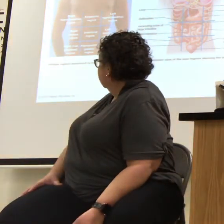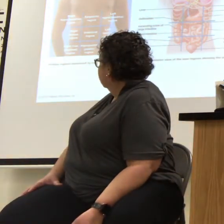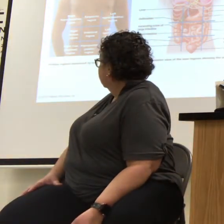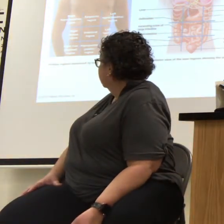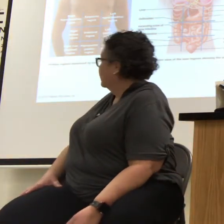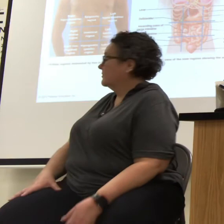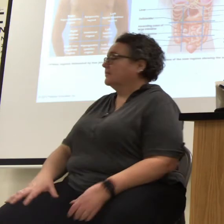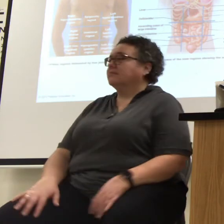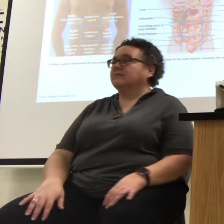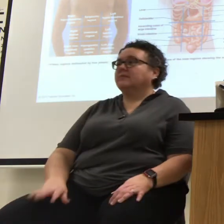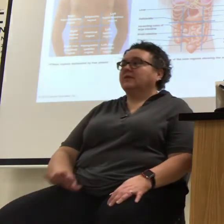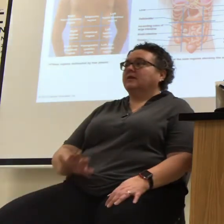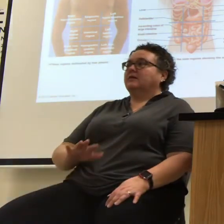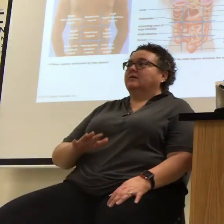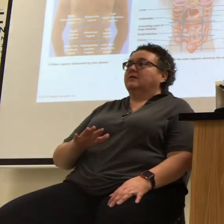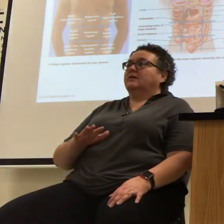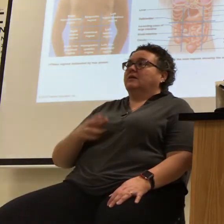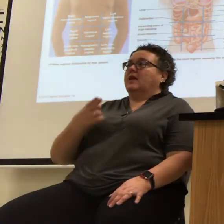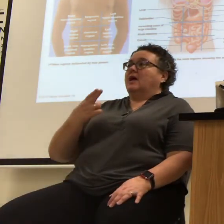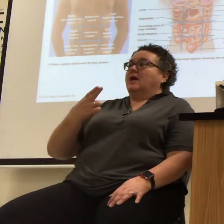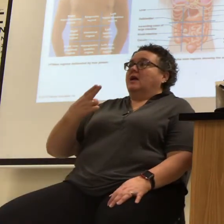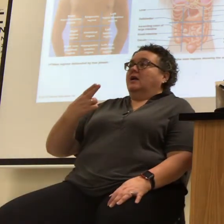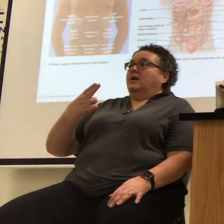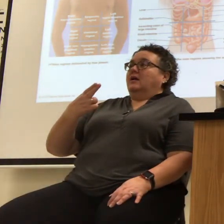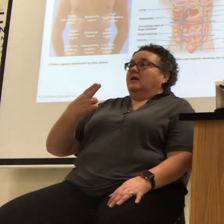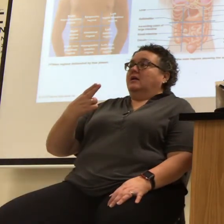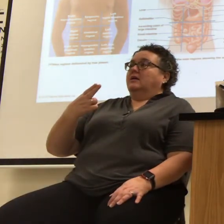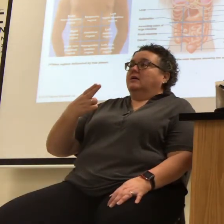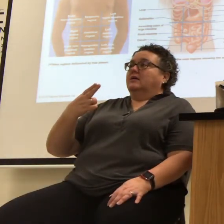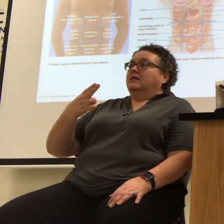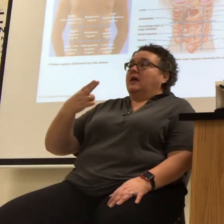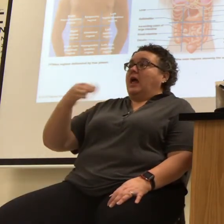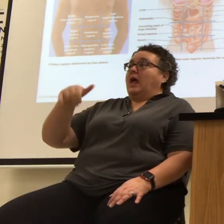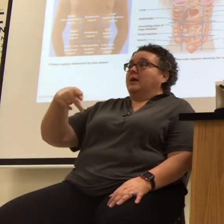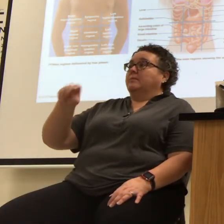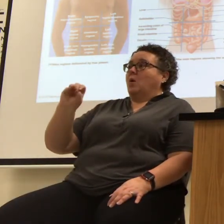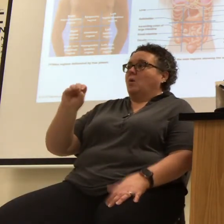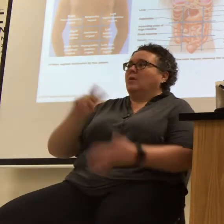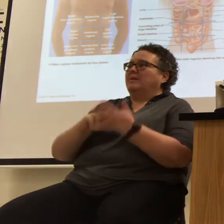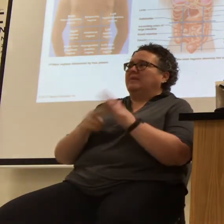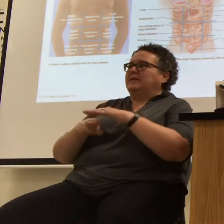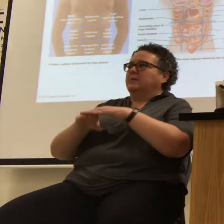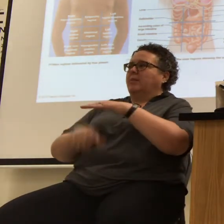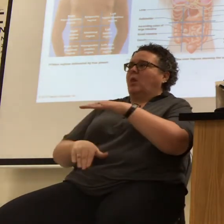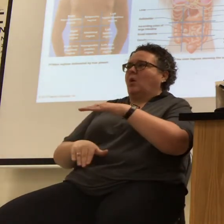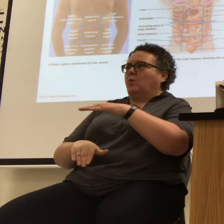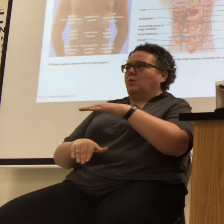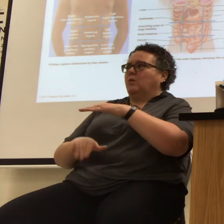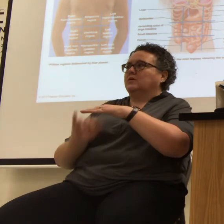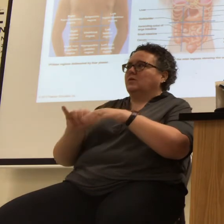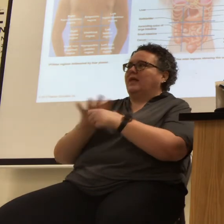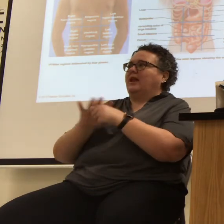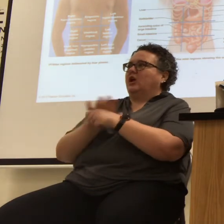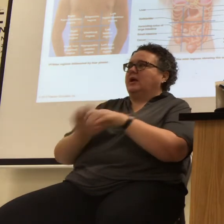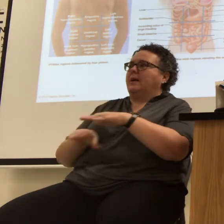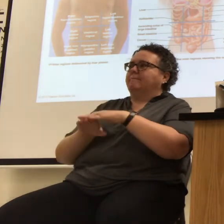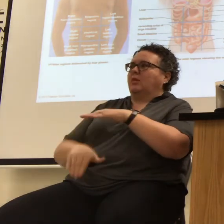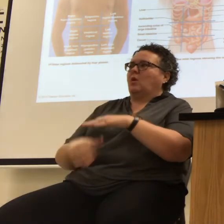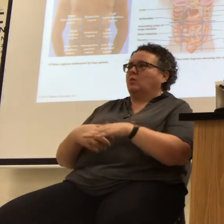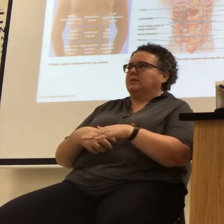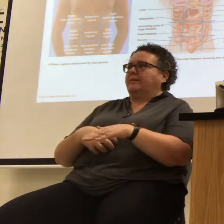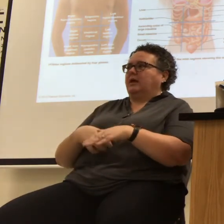Hypo means below. This is the region below the stomach. Okay, so those are the